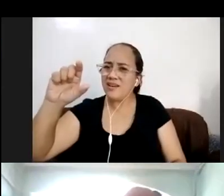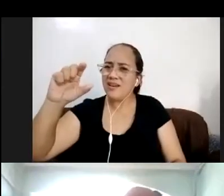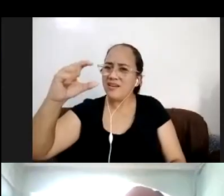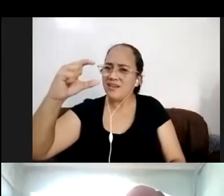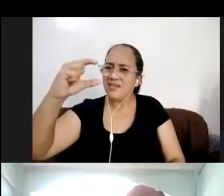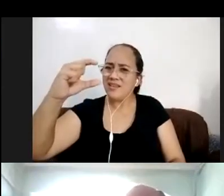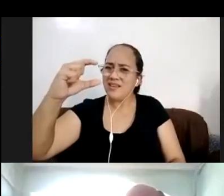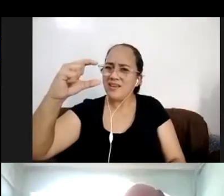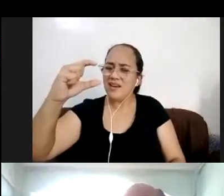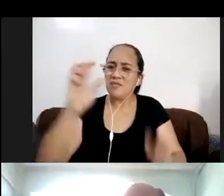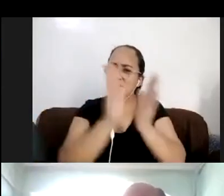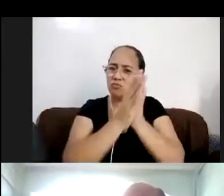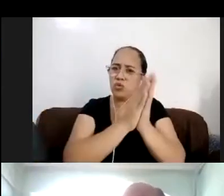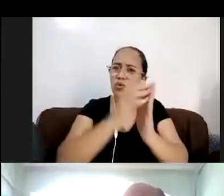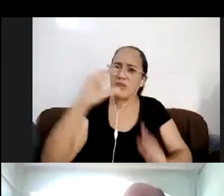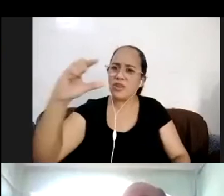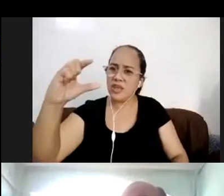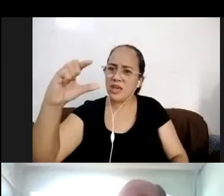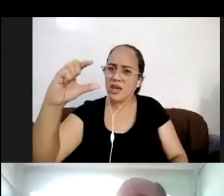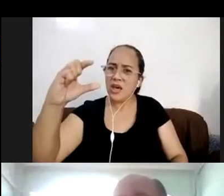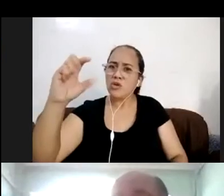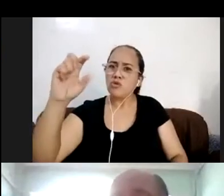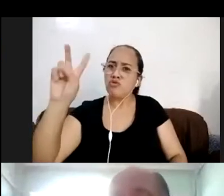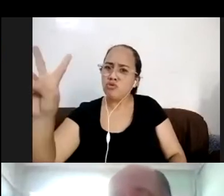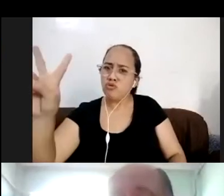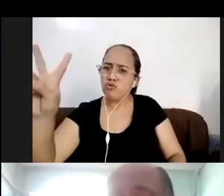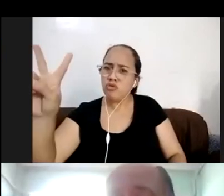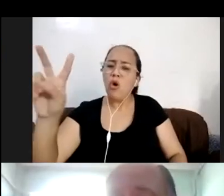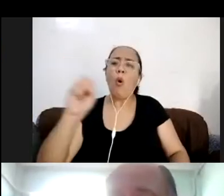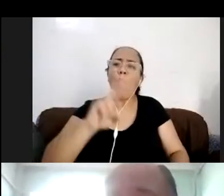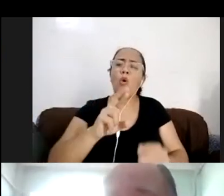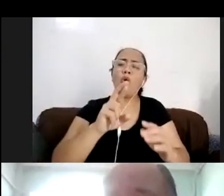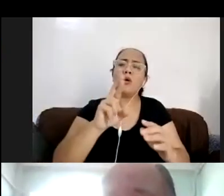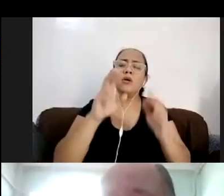thick 2, or is it books 2 thick? Which way do you sign that?